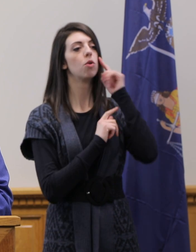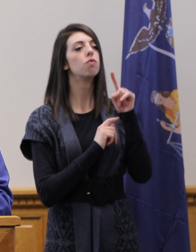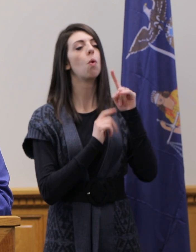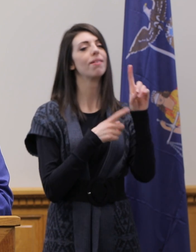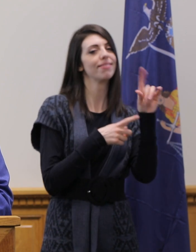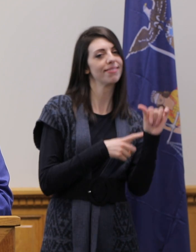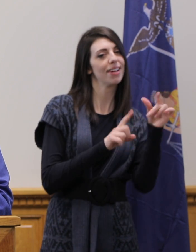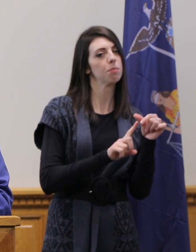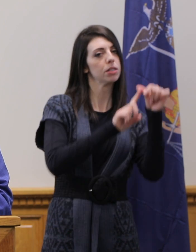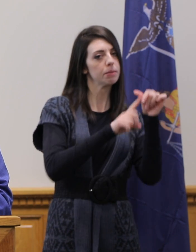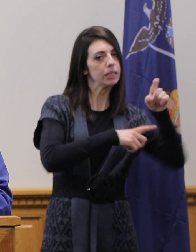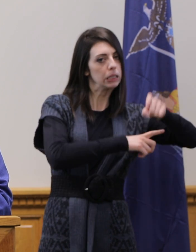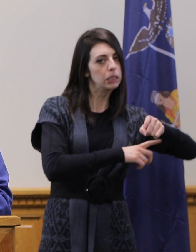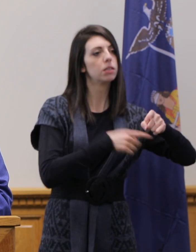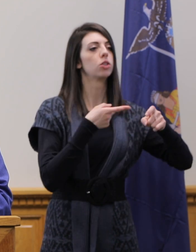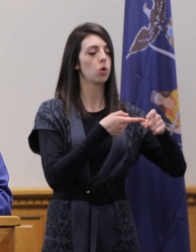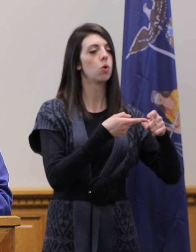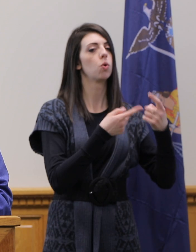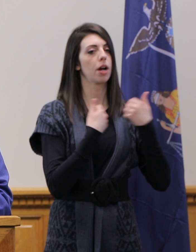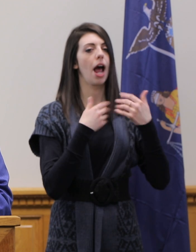disabled residents who meet the state criteria.